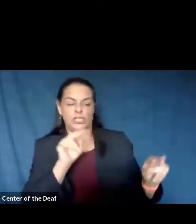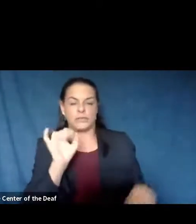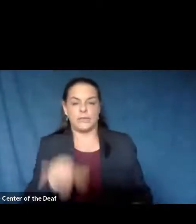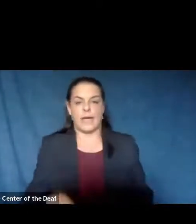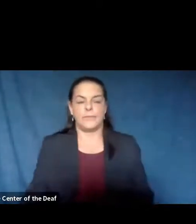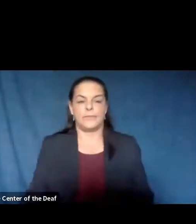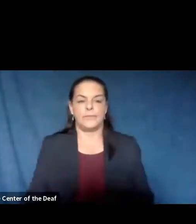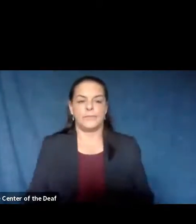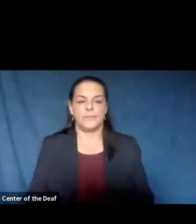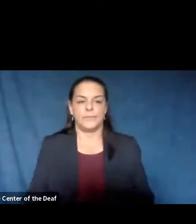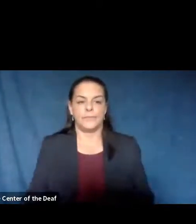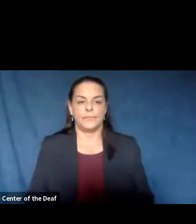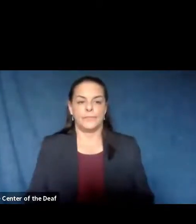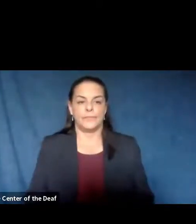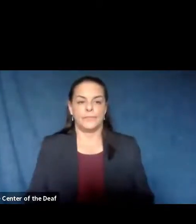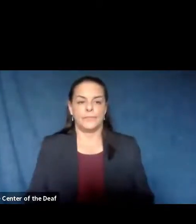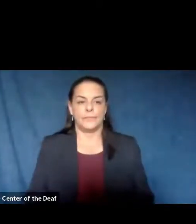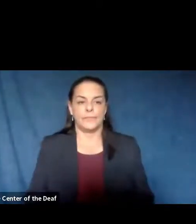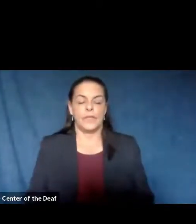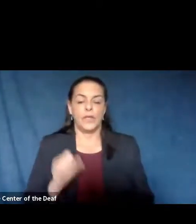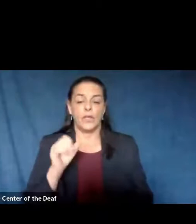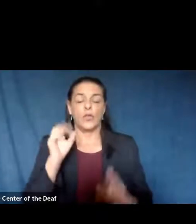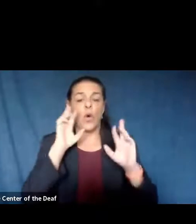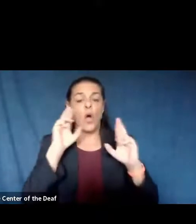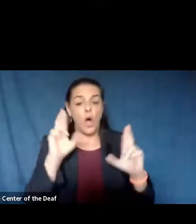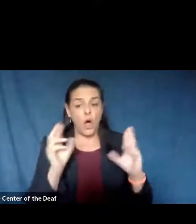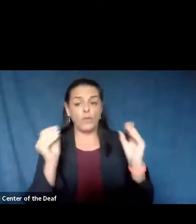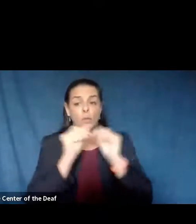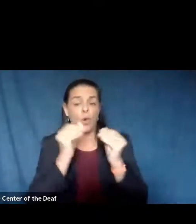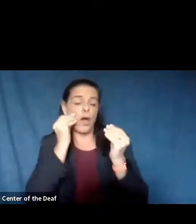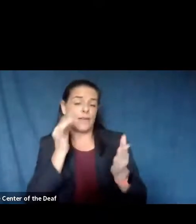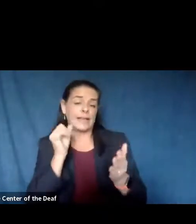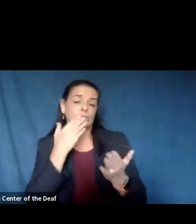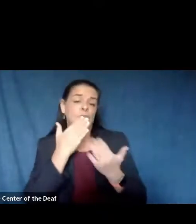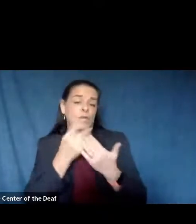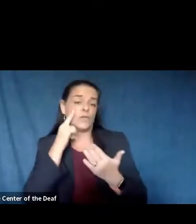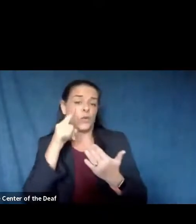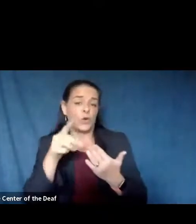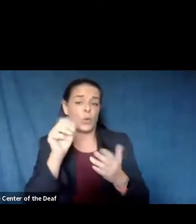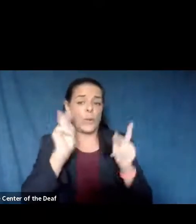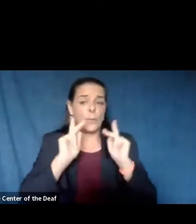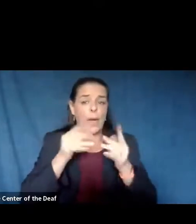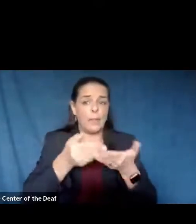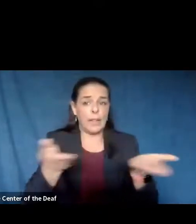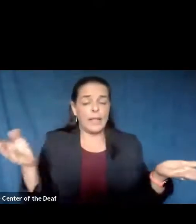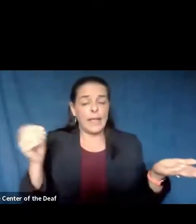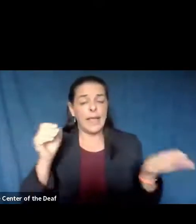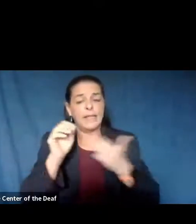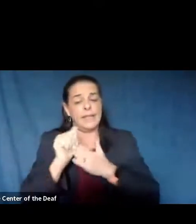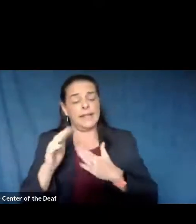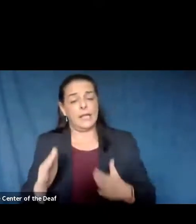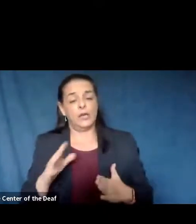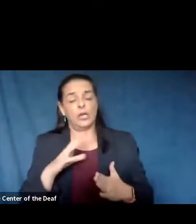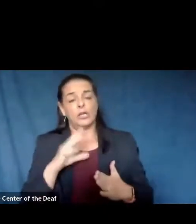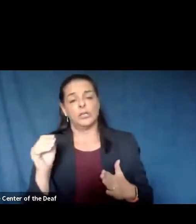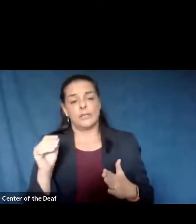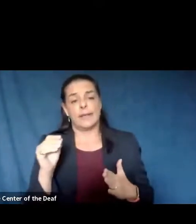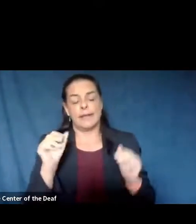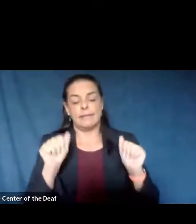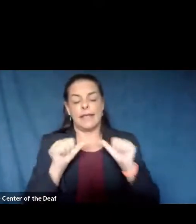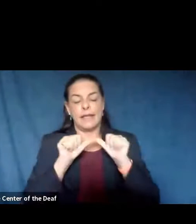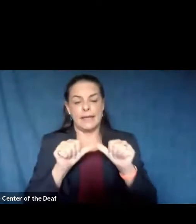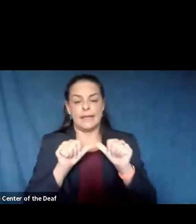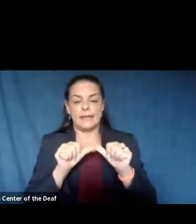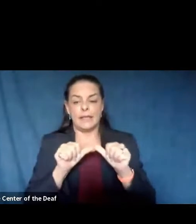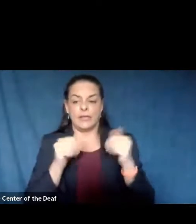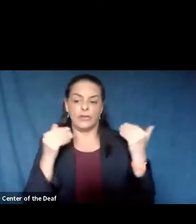well. So hopefully additional information is good for you and the public and our leaders and can continue to